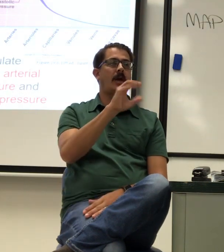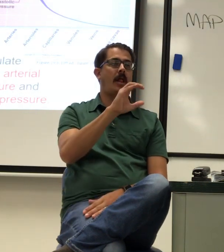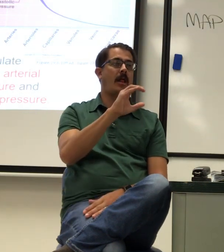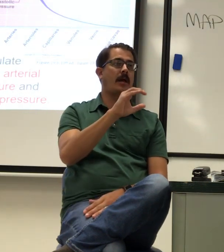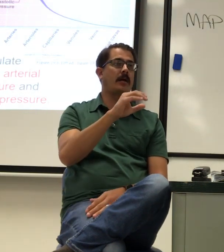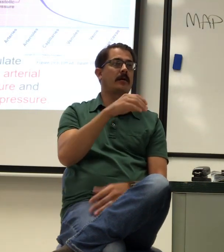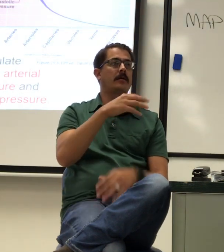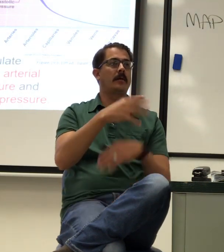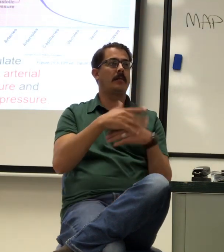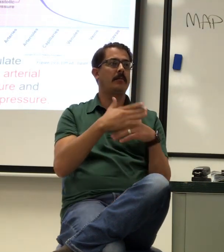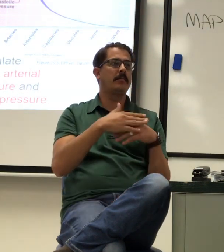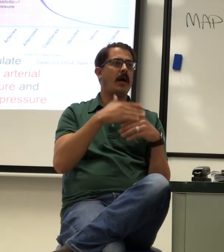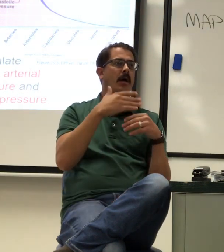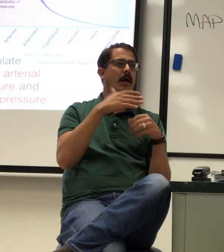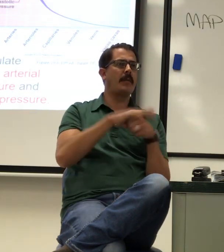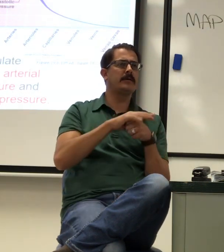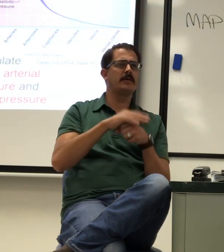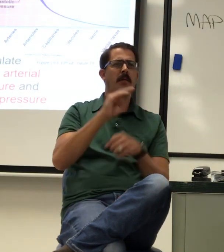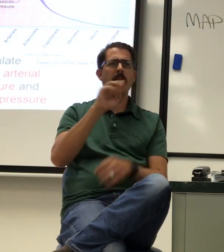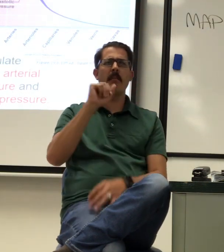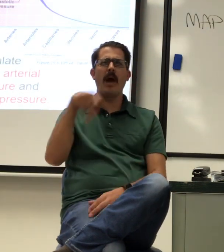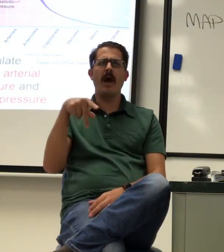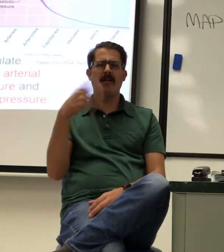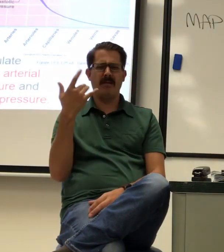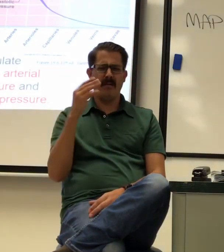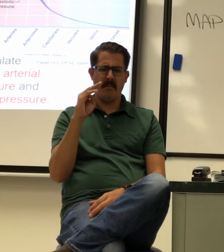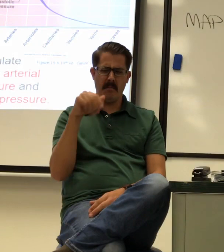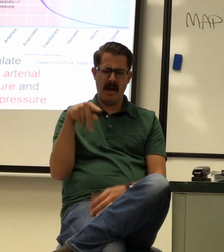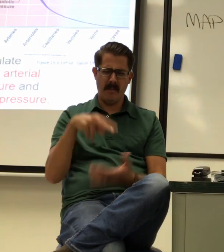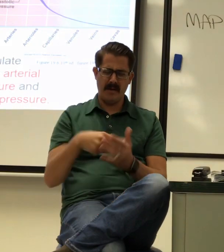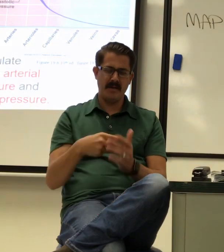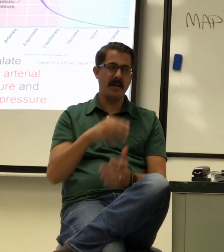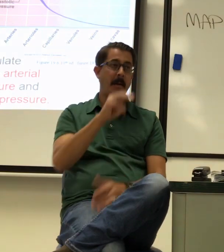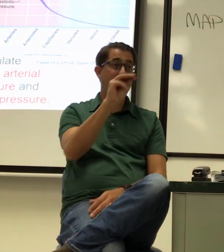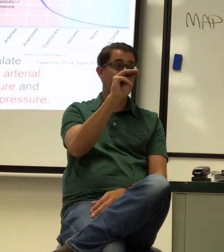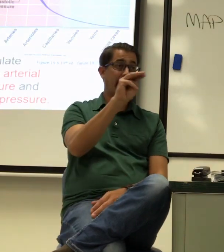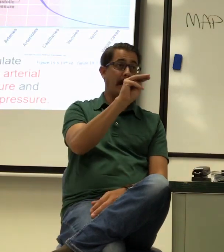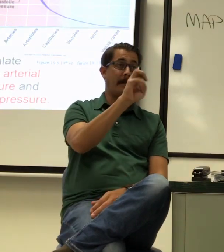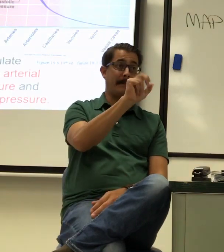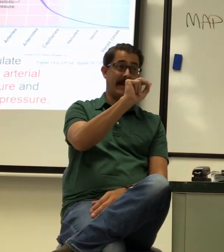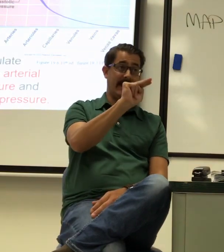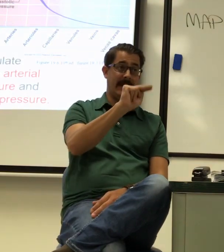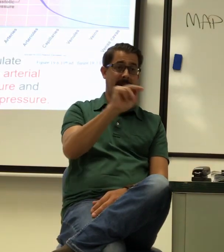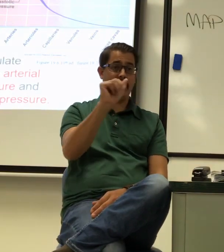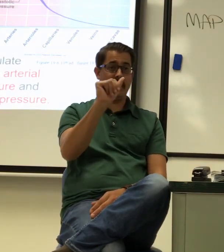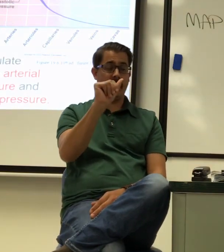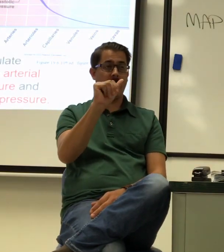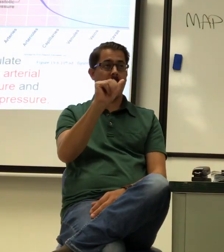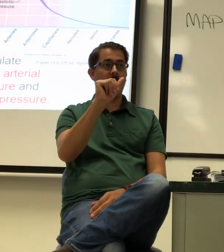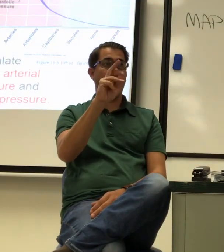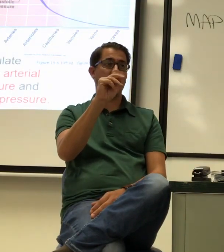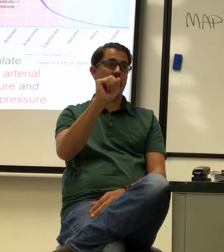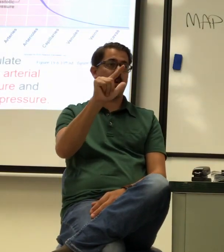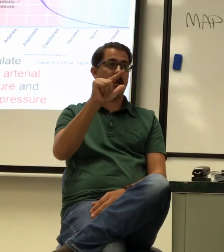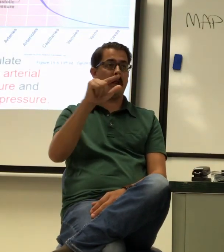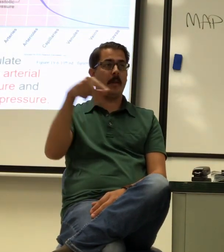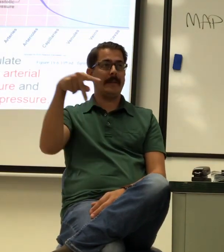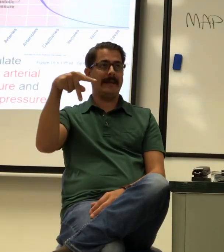MAP? Why did I write MAP? MAP of what? Mean arterial pressure. So, you know, if you have to write it